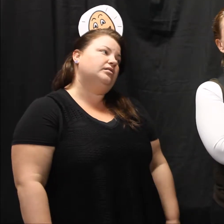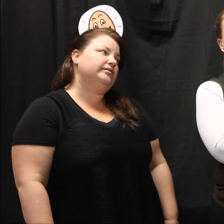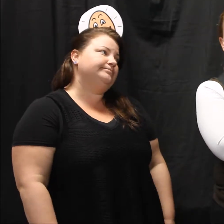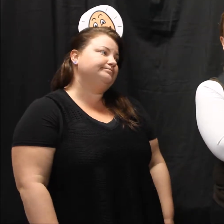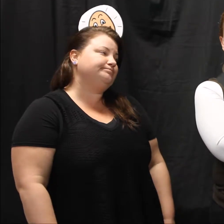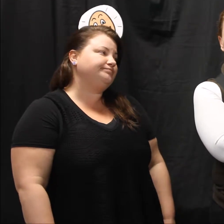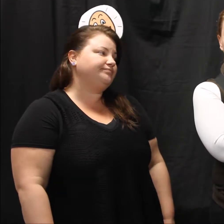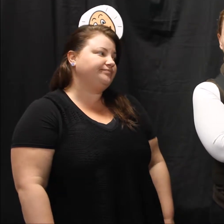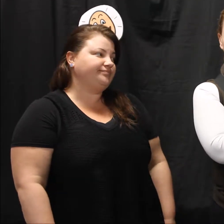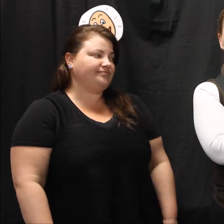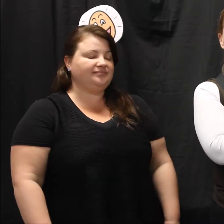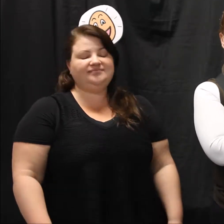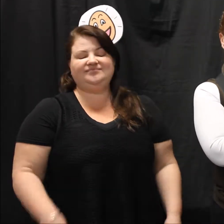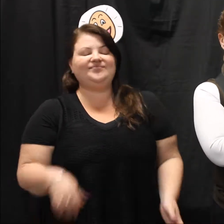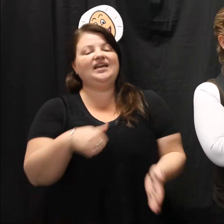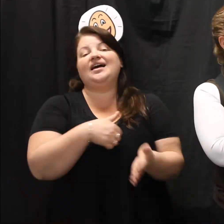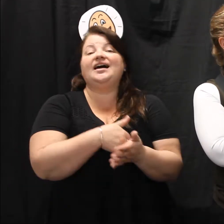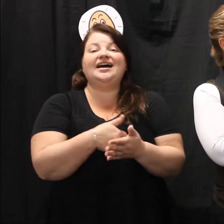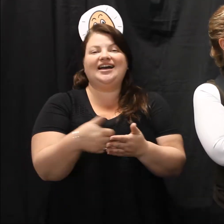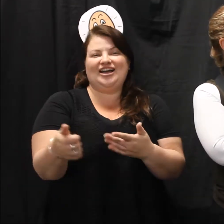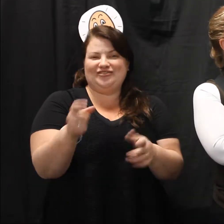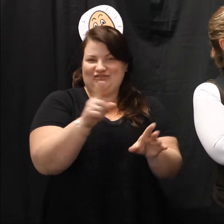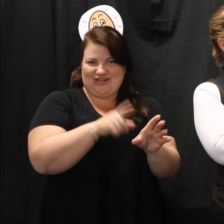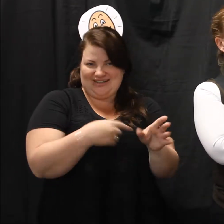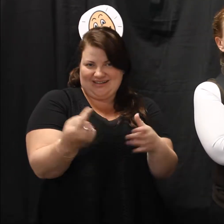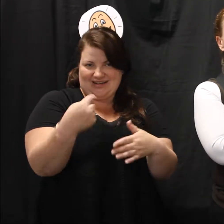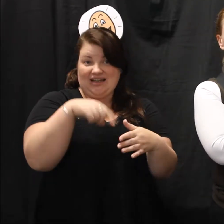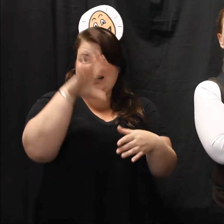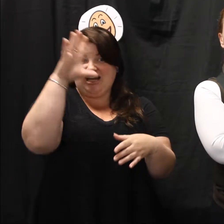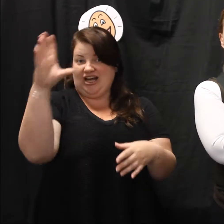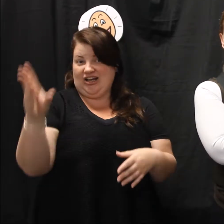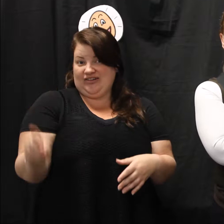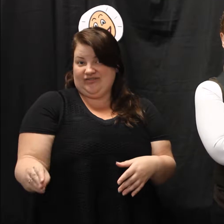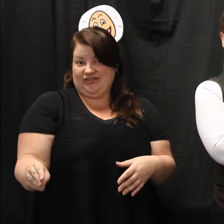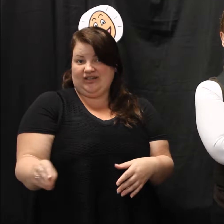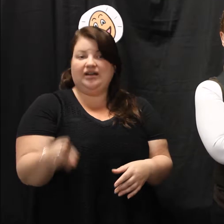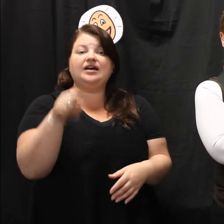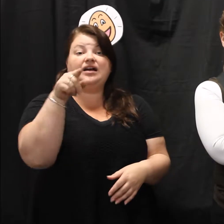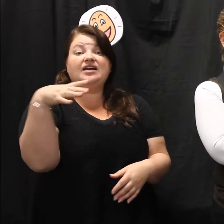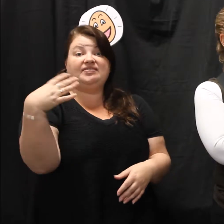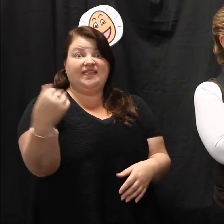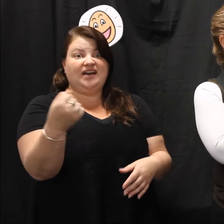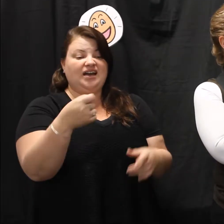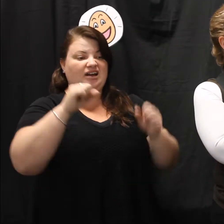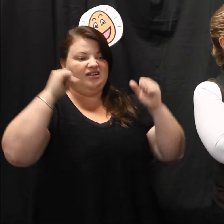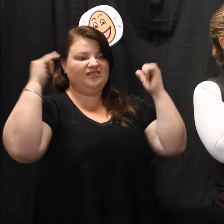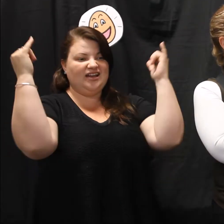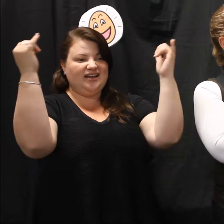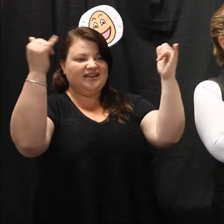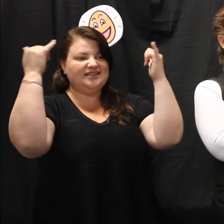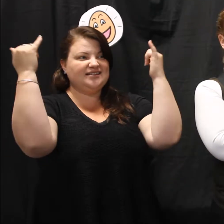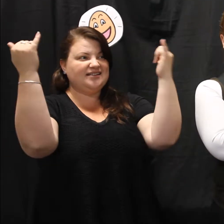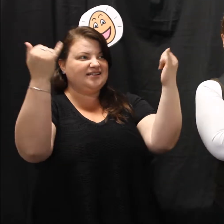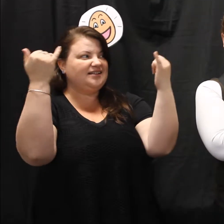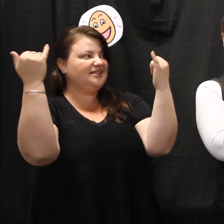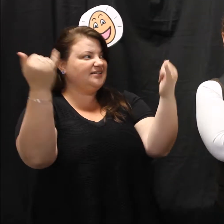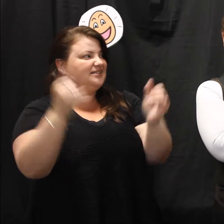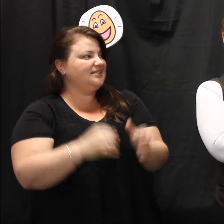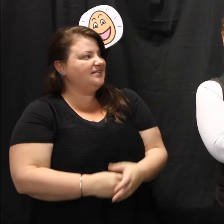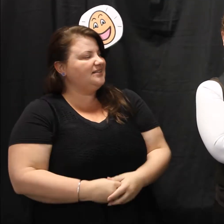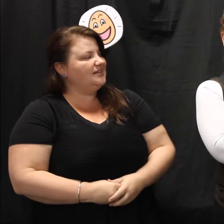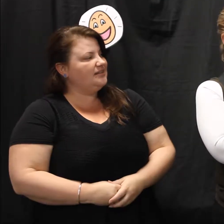Now every year in Africa, they hold the jungle dance, where